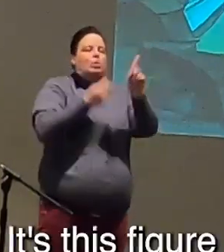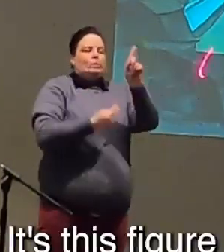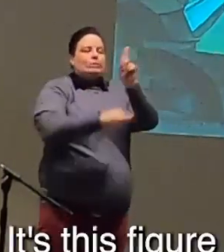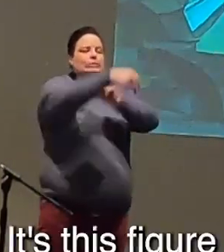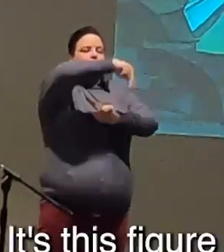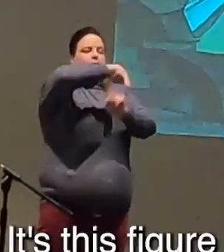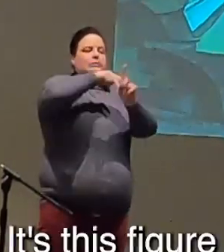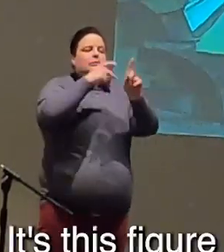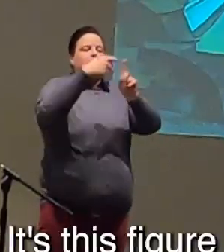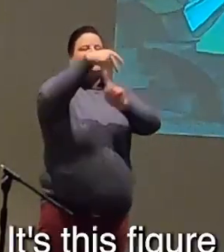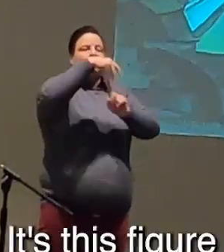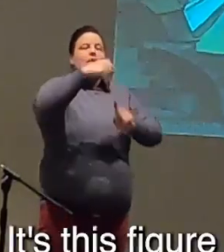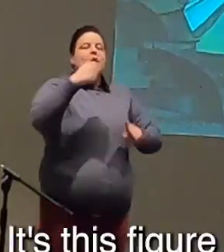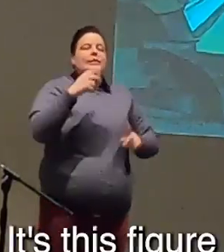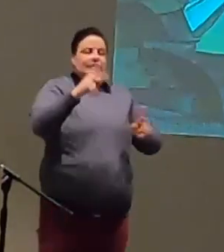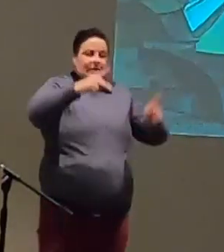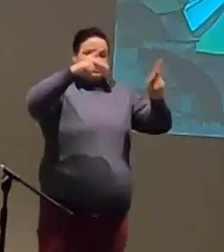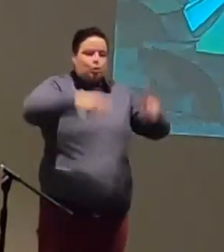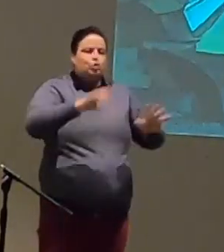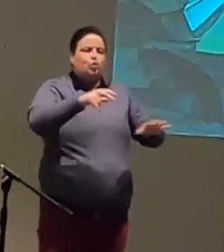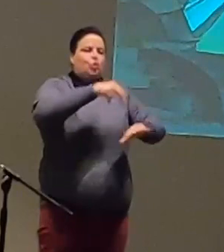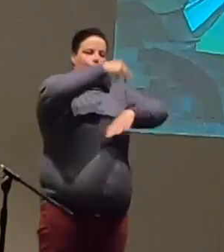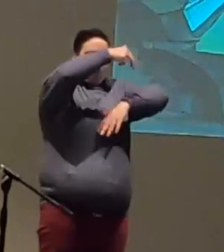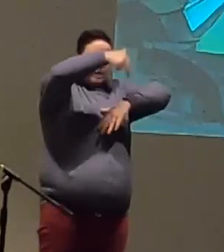this figure going down multiple times.